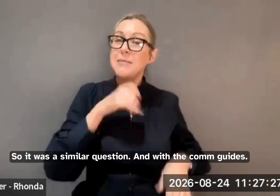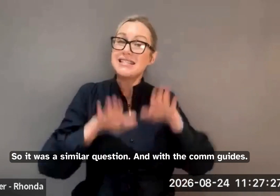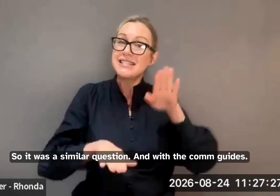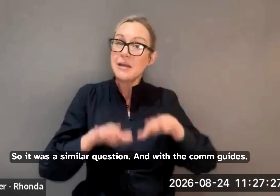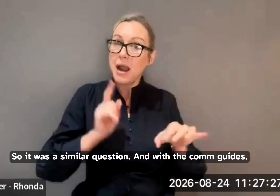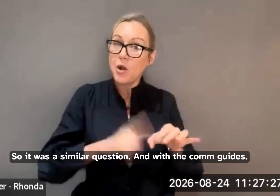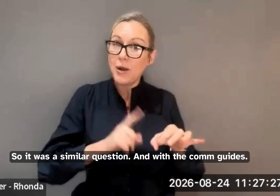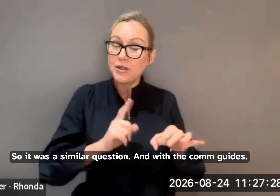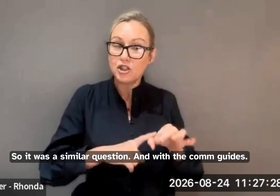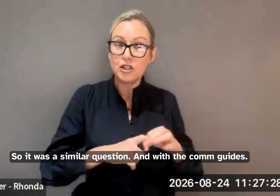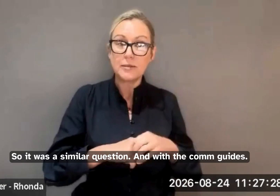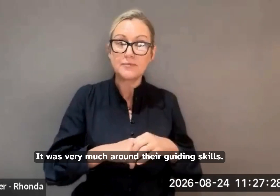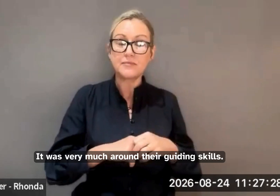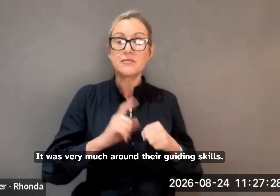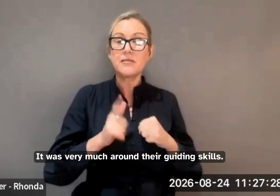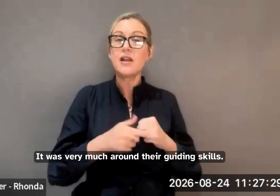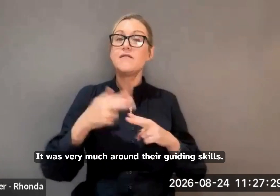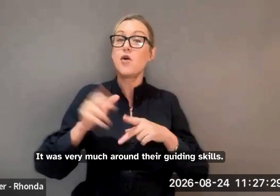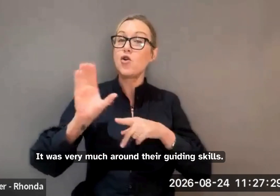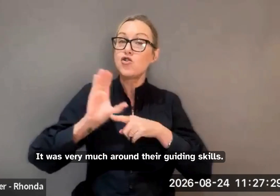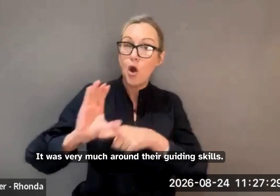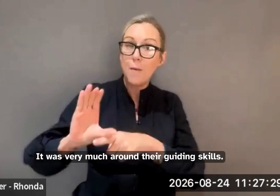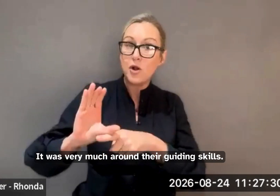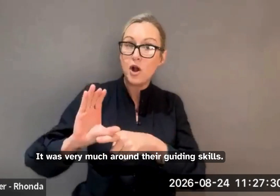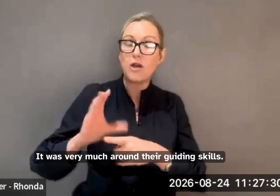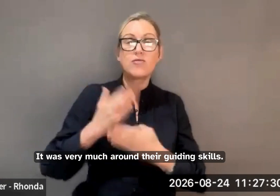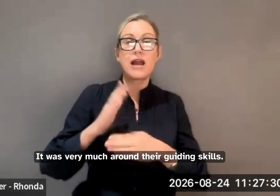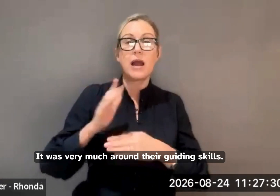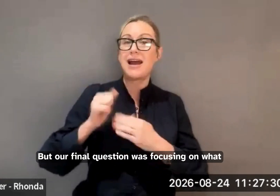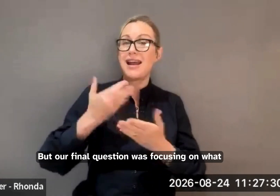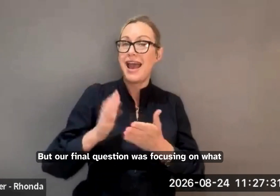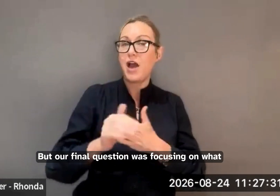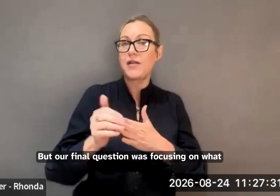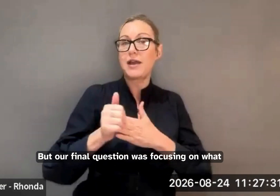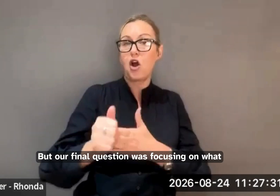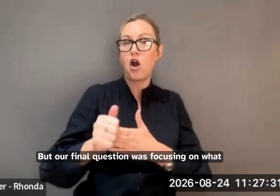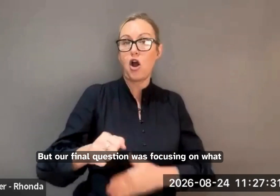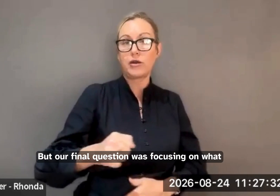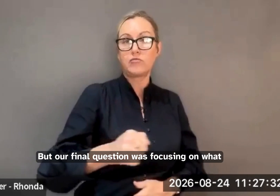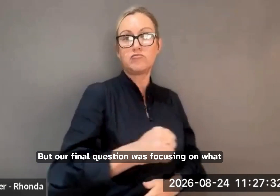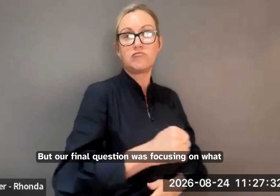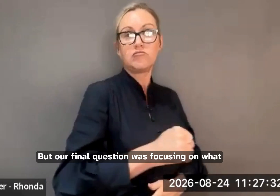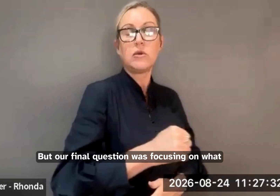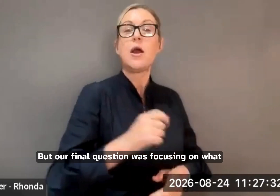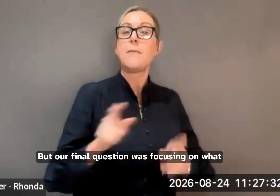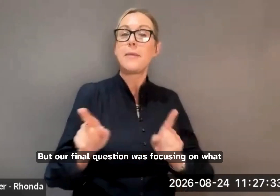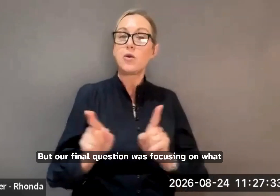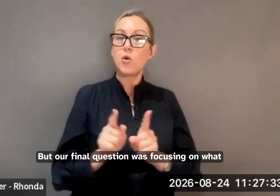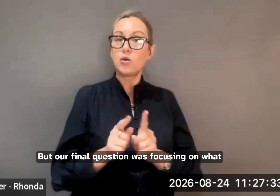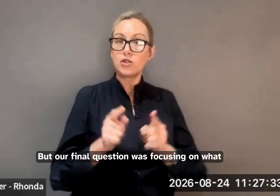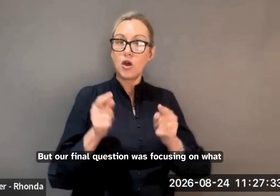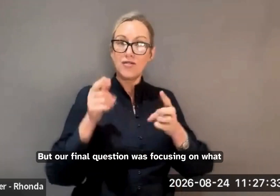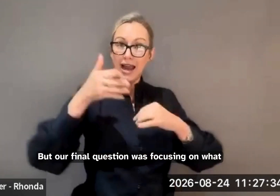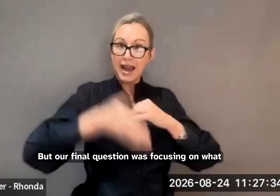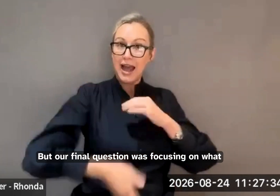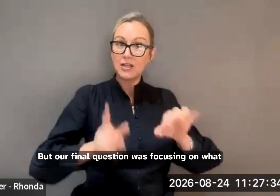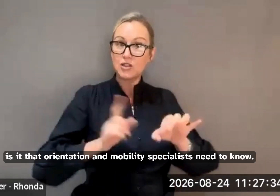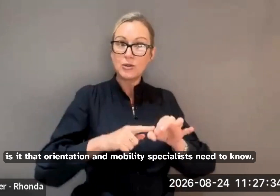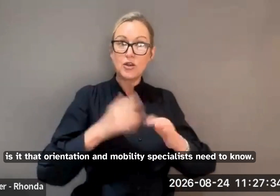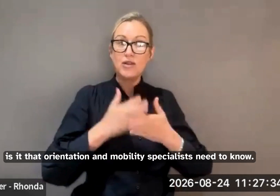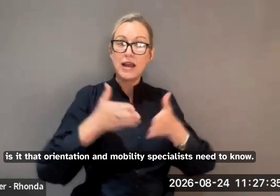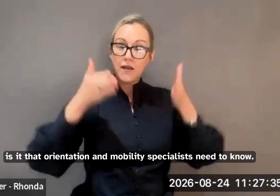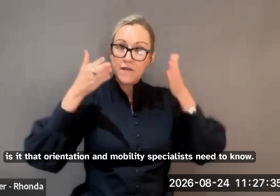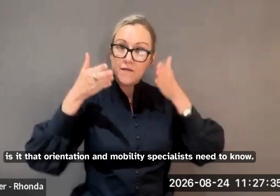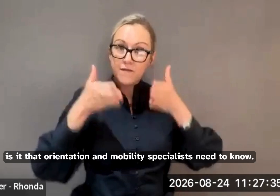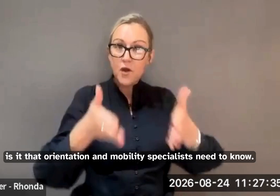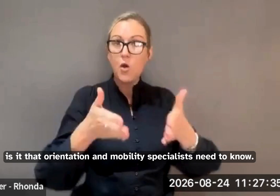but and with the comm guides, it was very much around their guiding skills. But our final question was focusing on